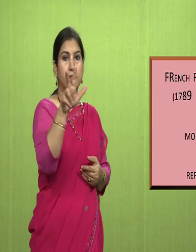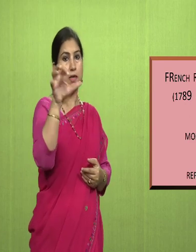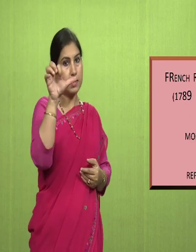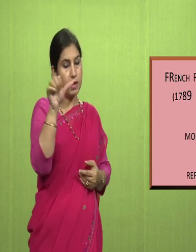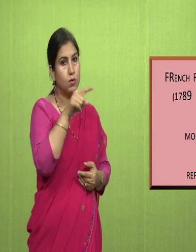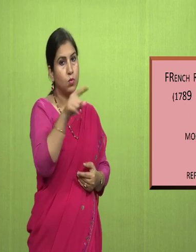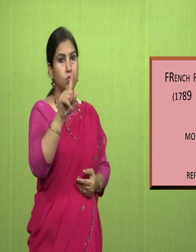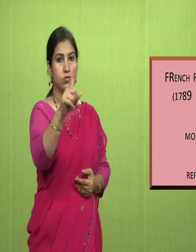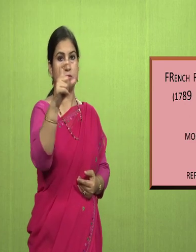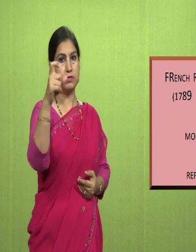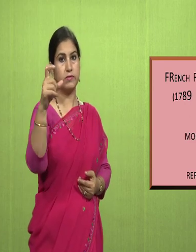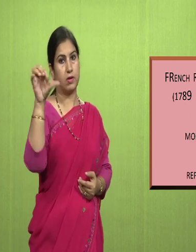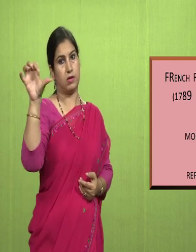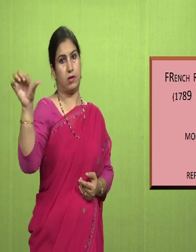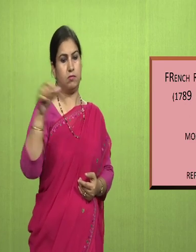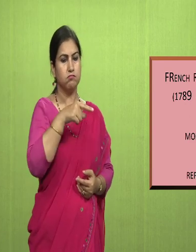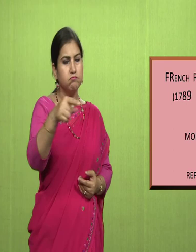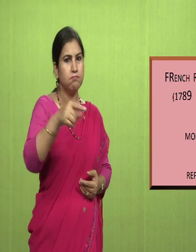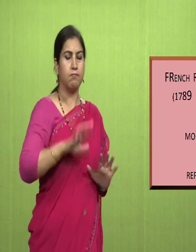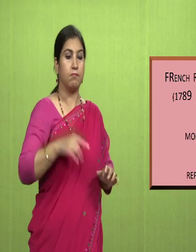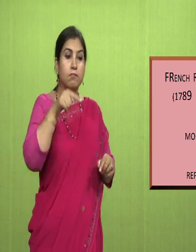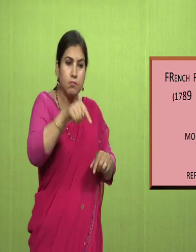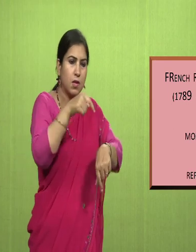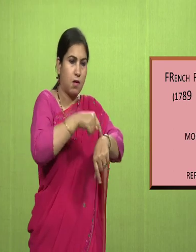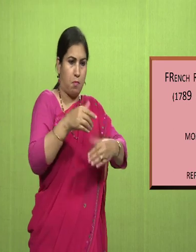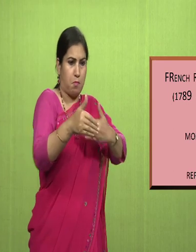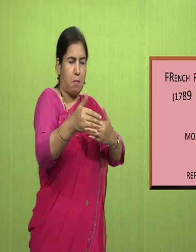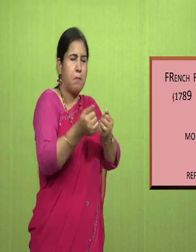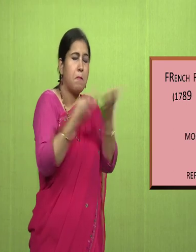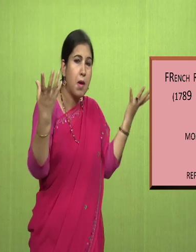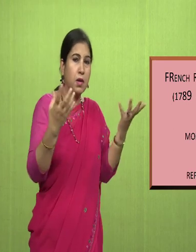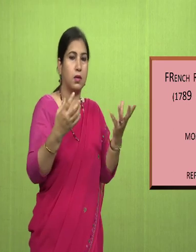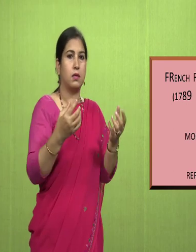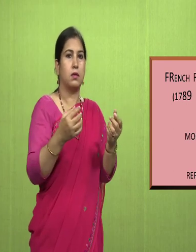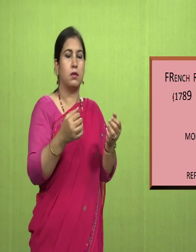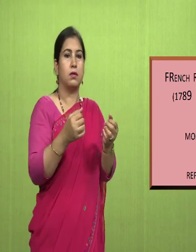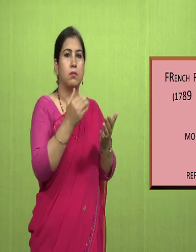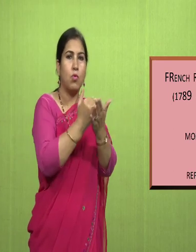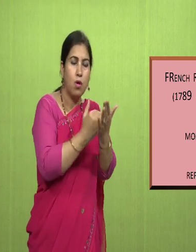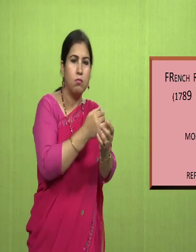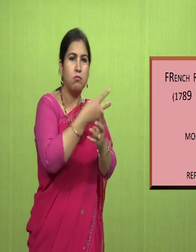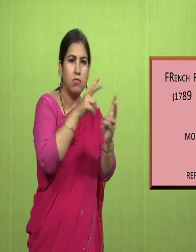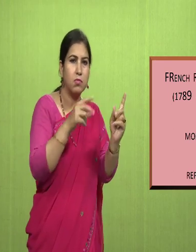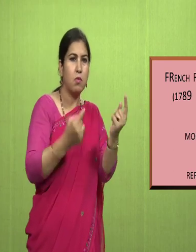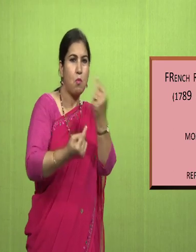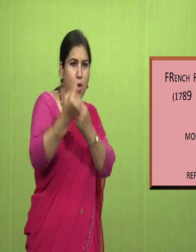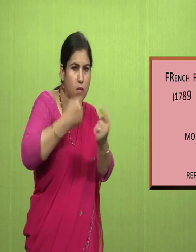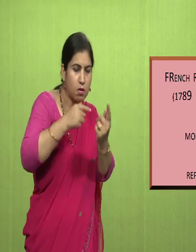1799, during which many important social and political